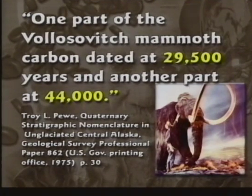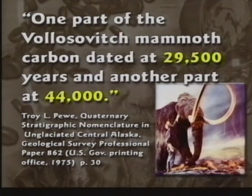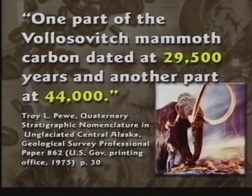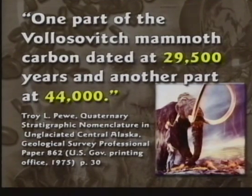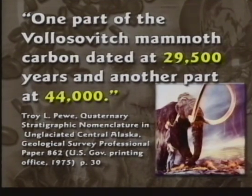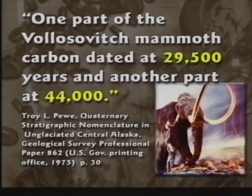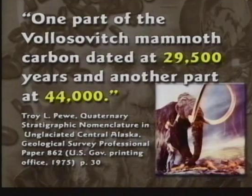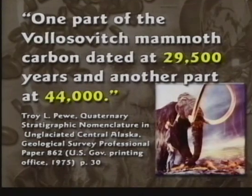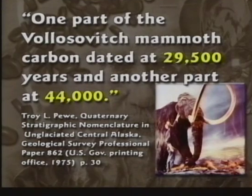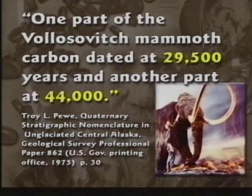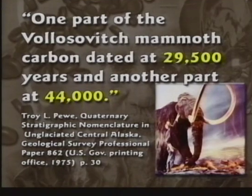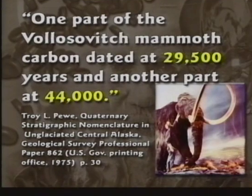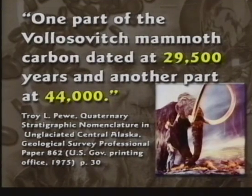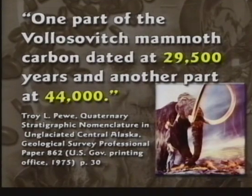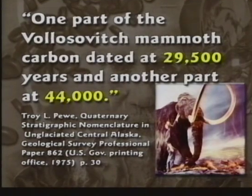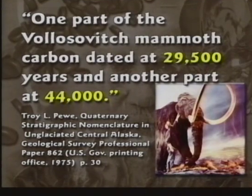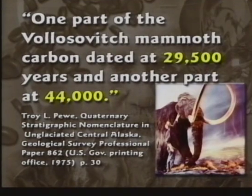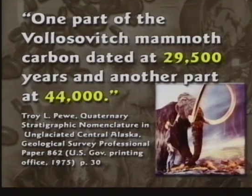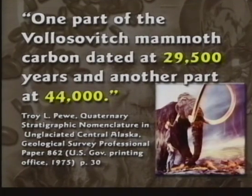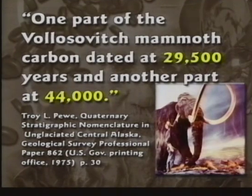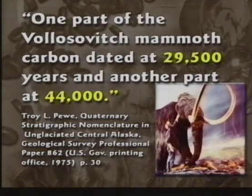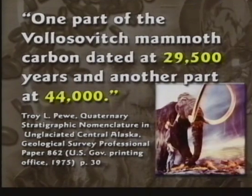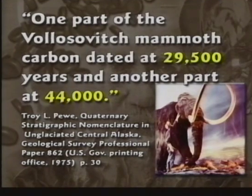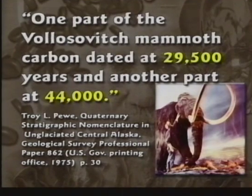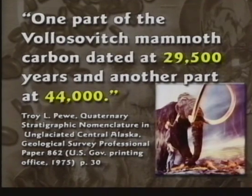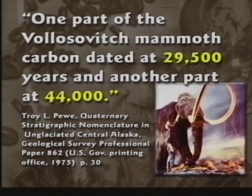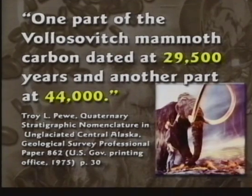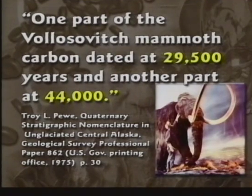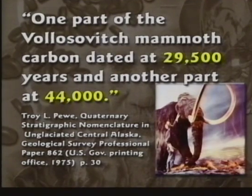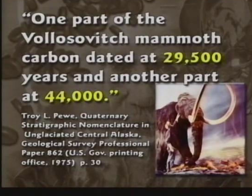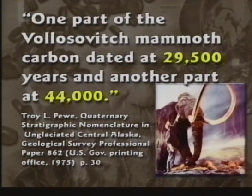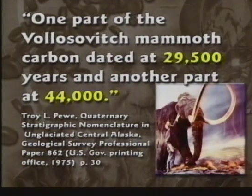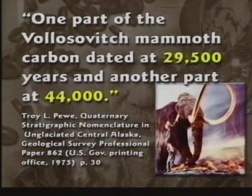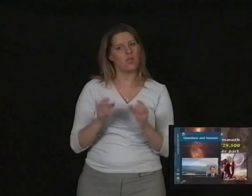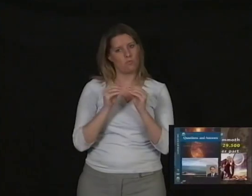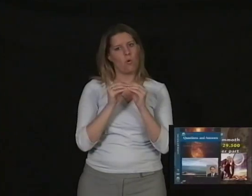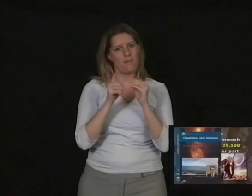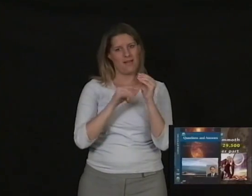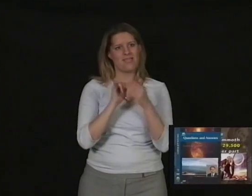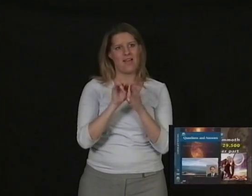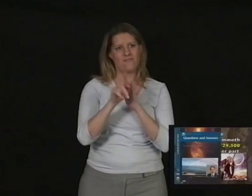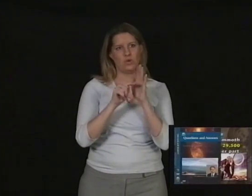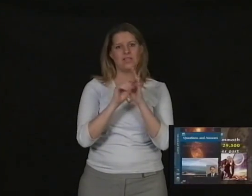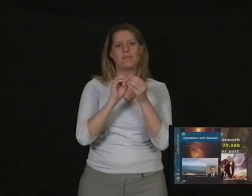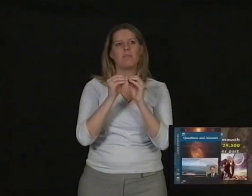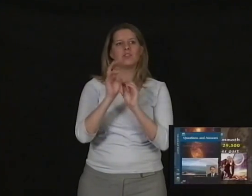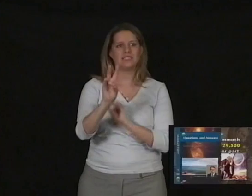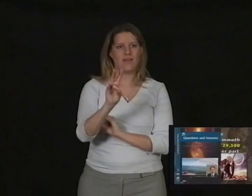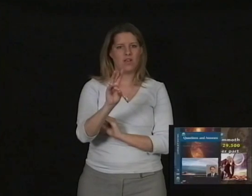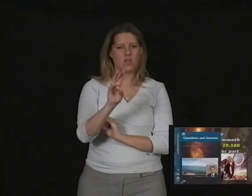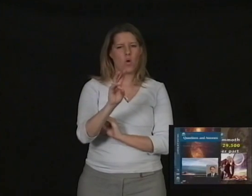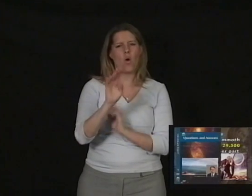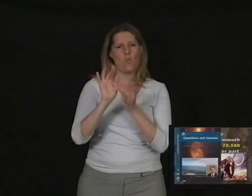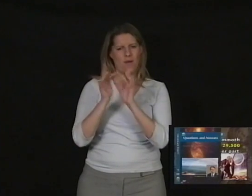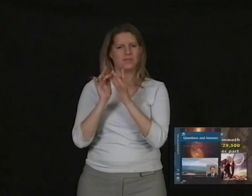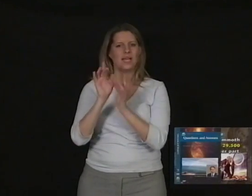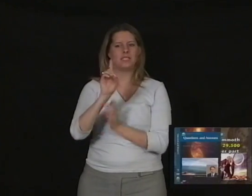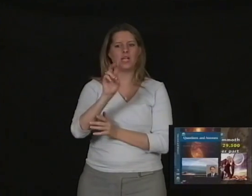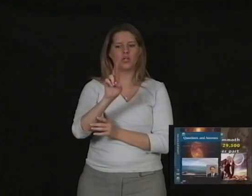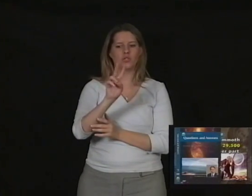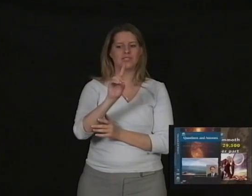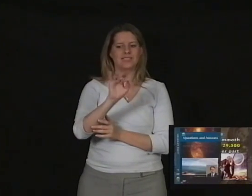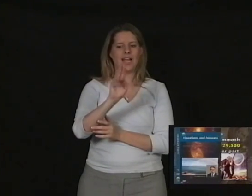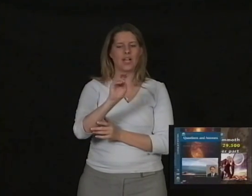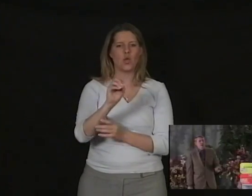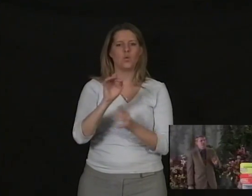parts 44,000 from the same animal. Cover much more on video 7 about that, or on our website, drdino.com, if you want more on